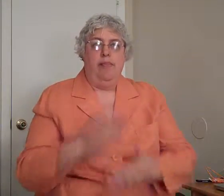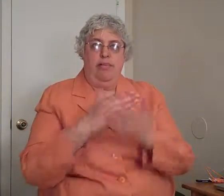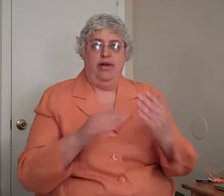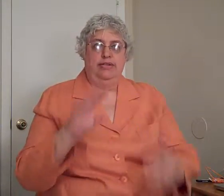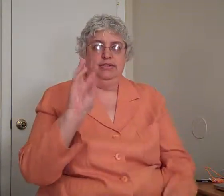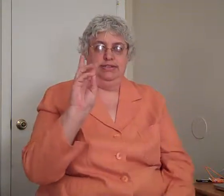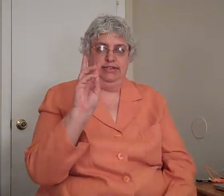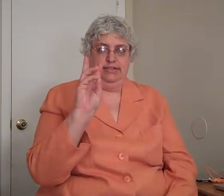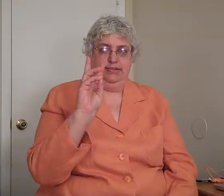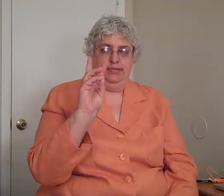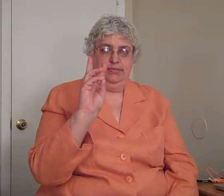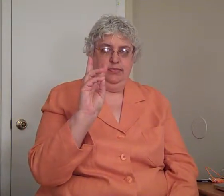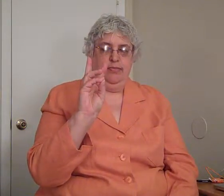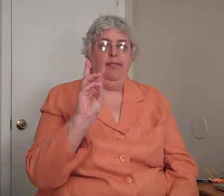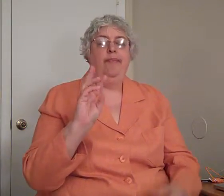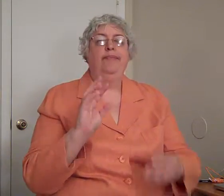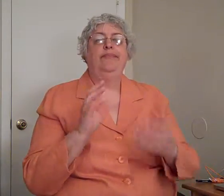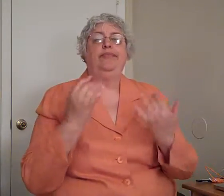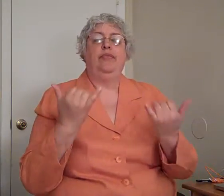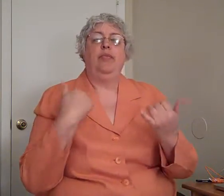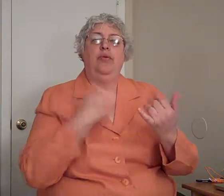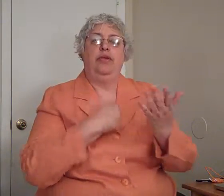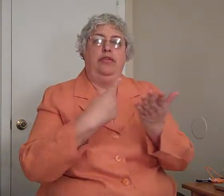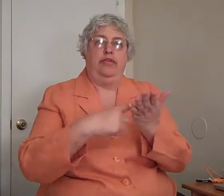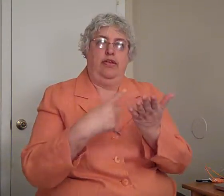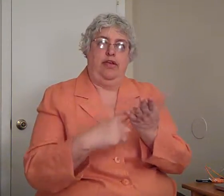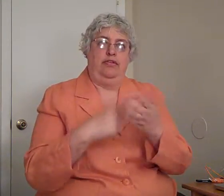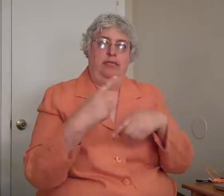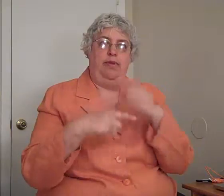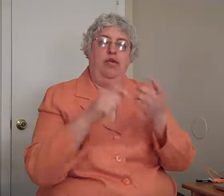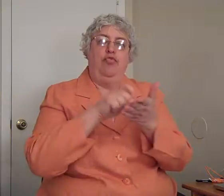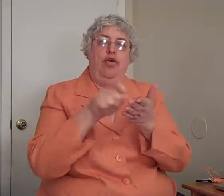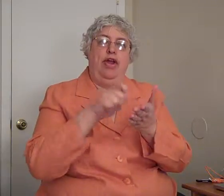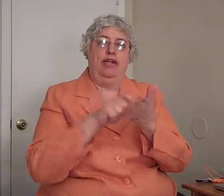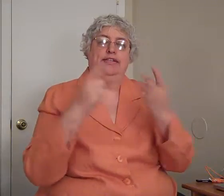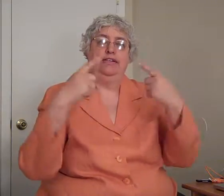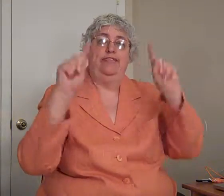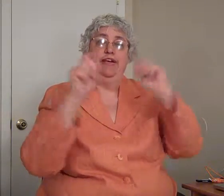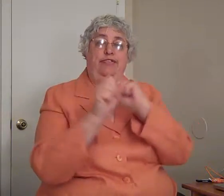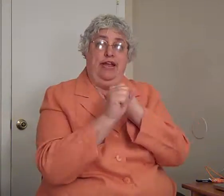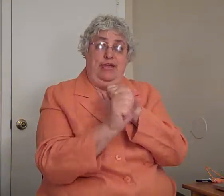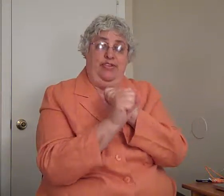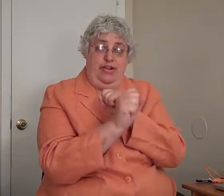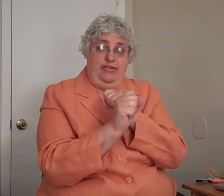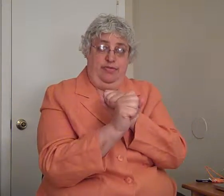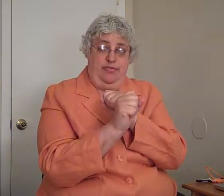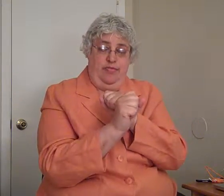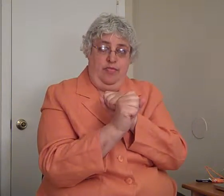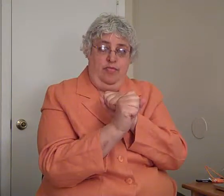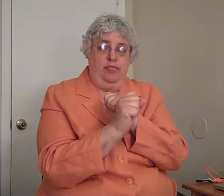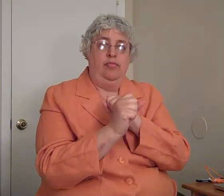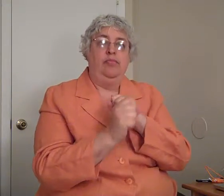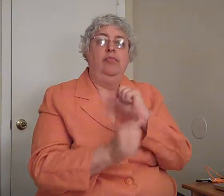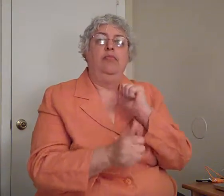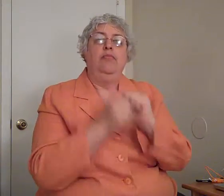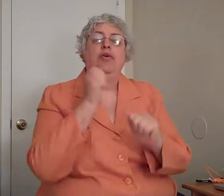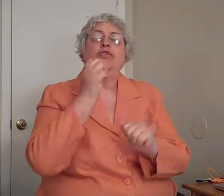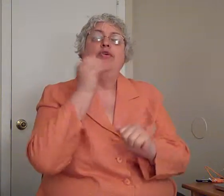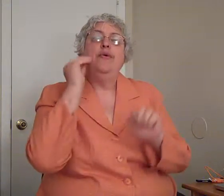back to video number 6 in our series, and today we're going to be talking about writing effective advertisements. Now, because most home business owners never